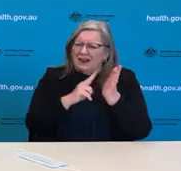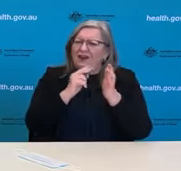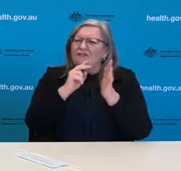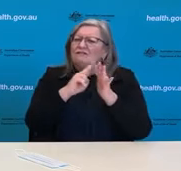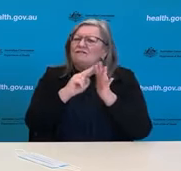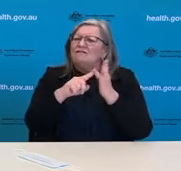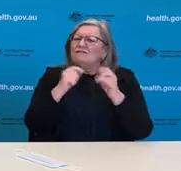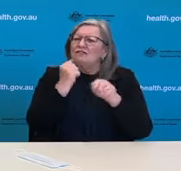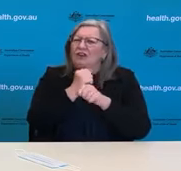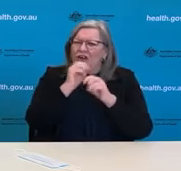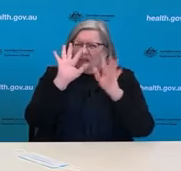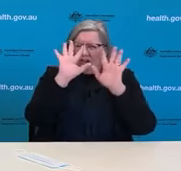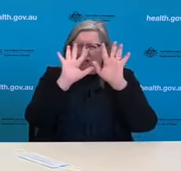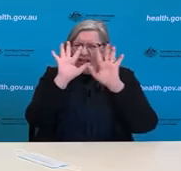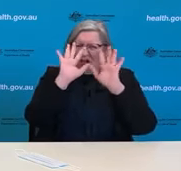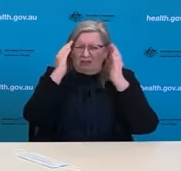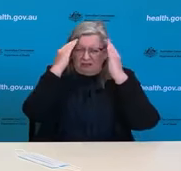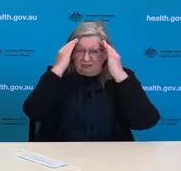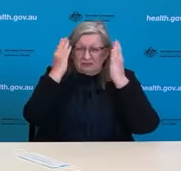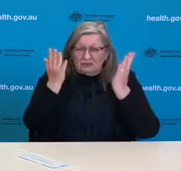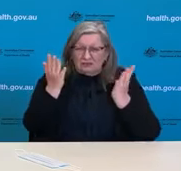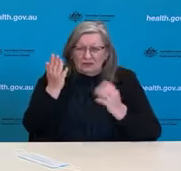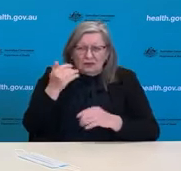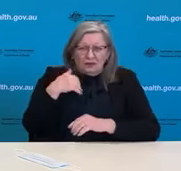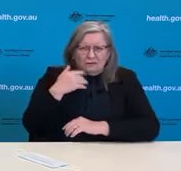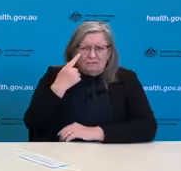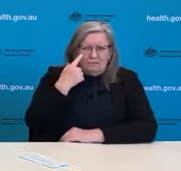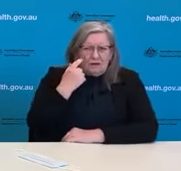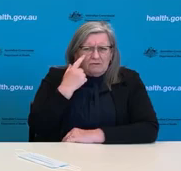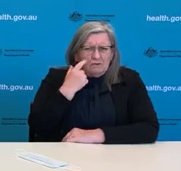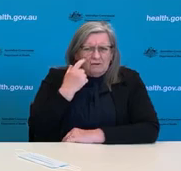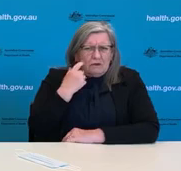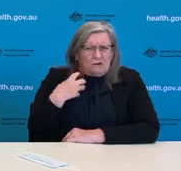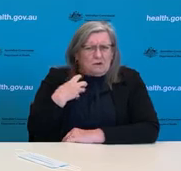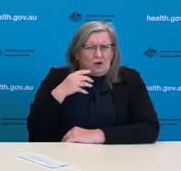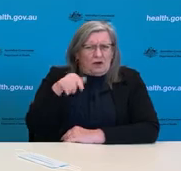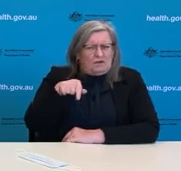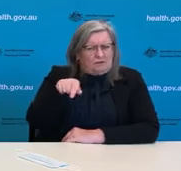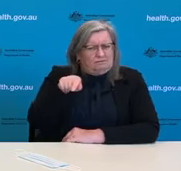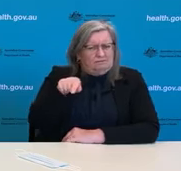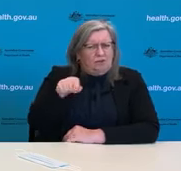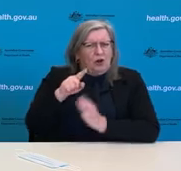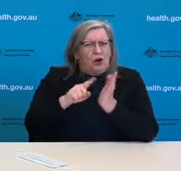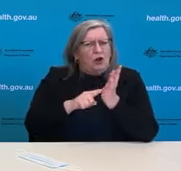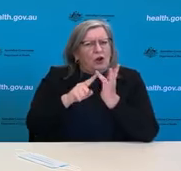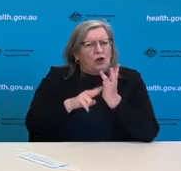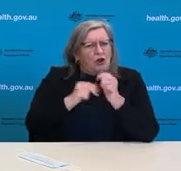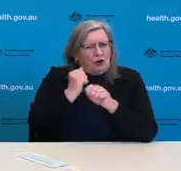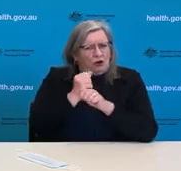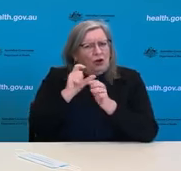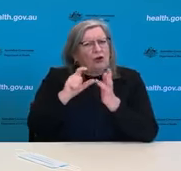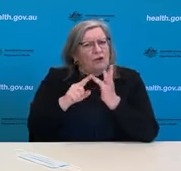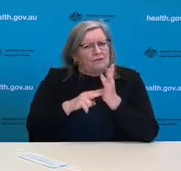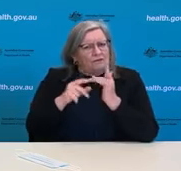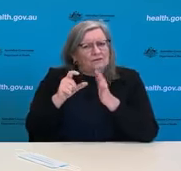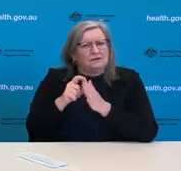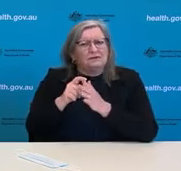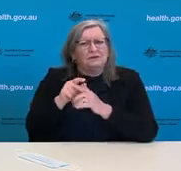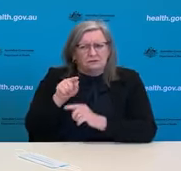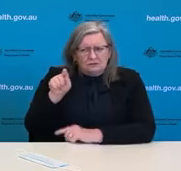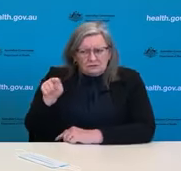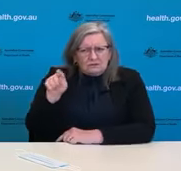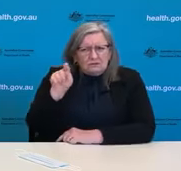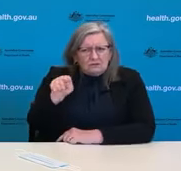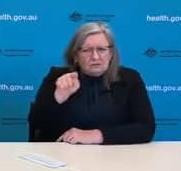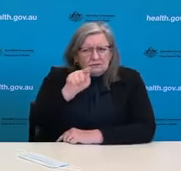We are learning more and more about long COVID, about who is affected by it and what may be